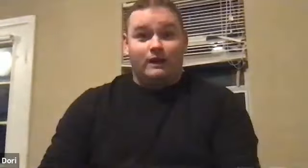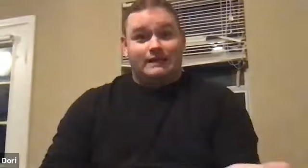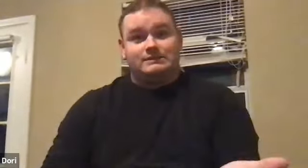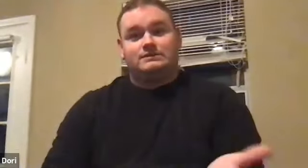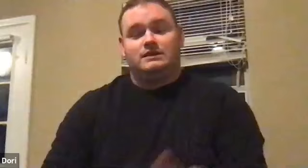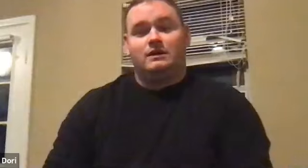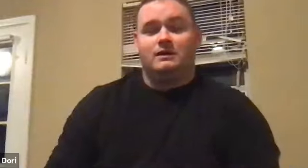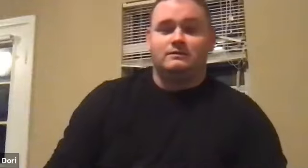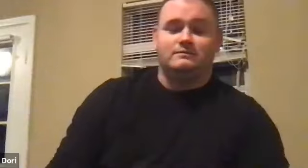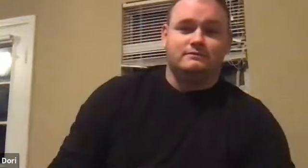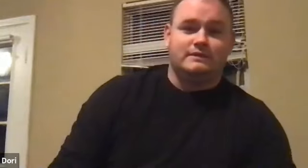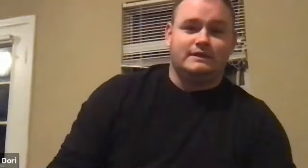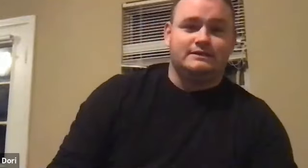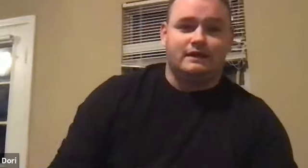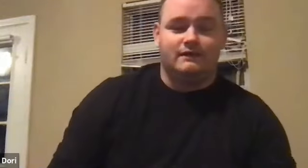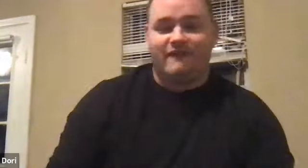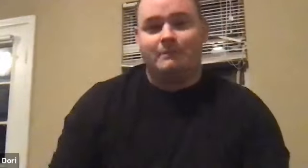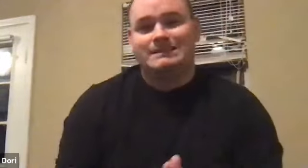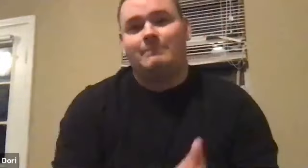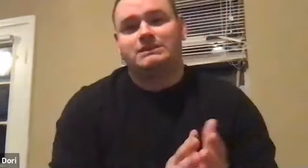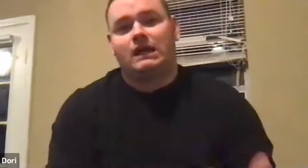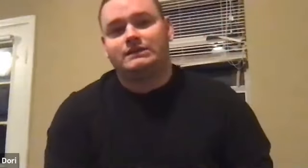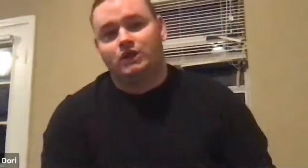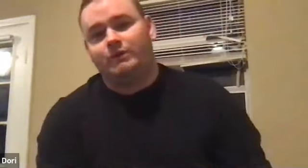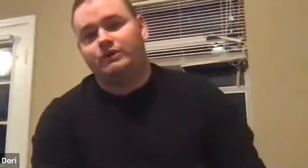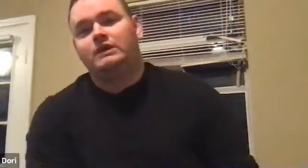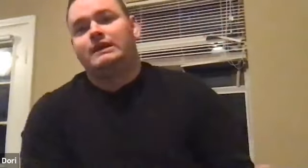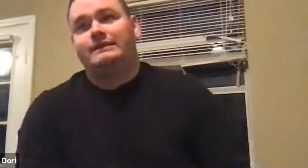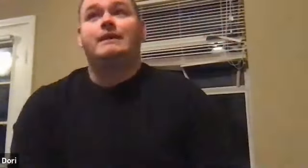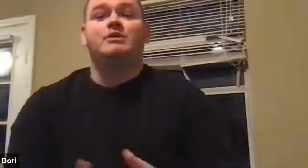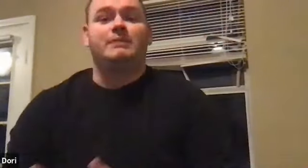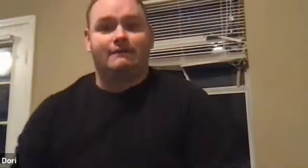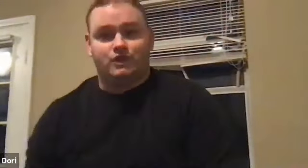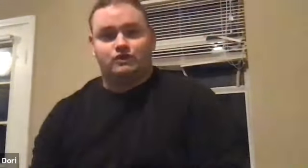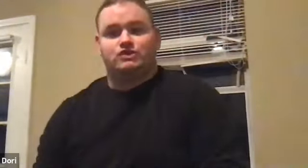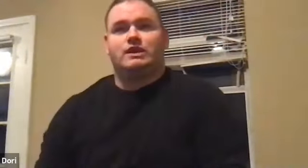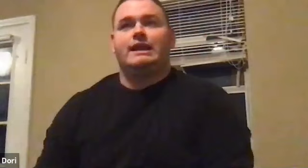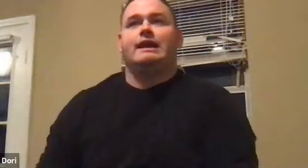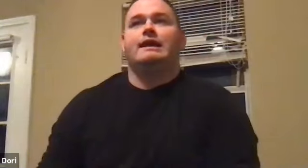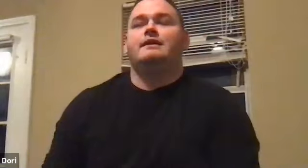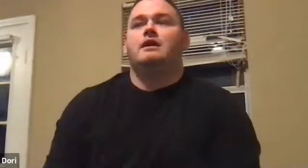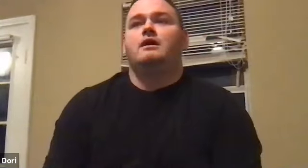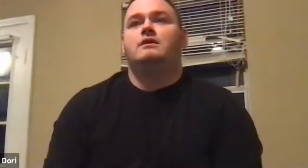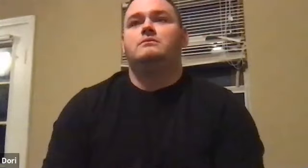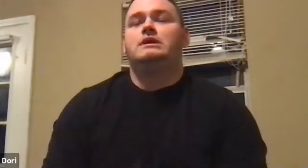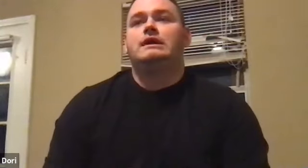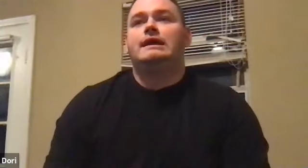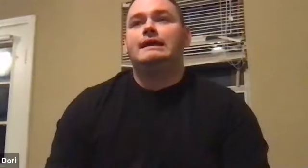Nolan, he's a famous apostolic interpreter in the WPF church. And